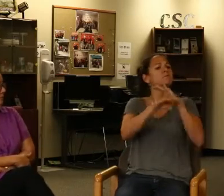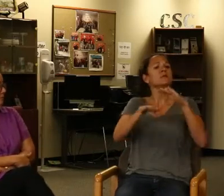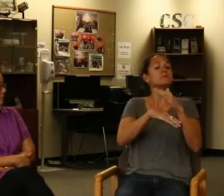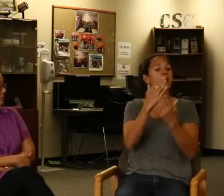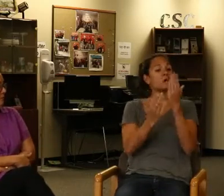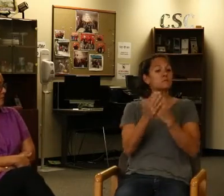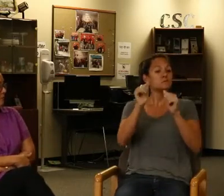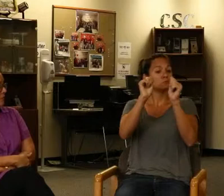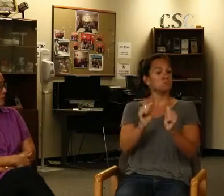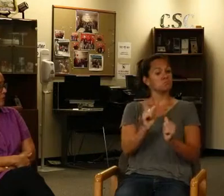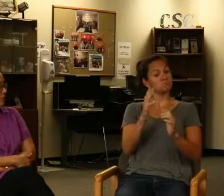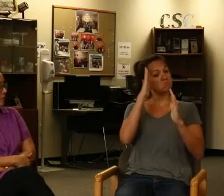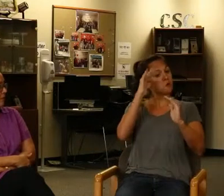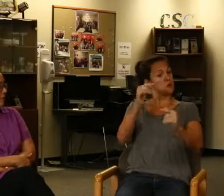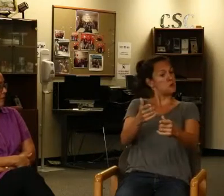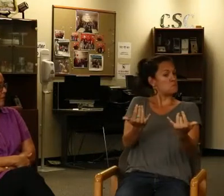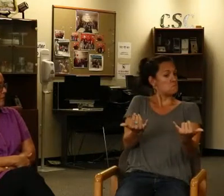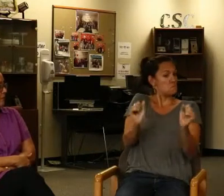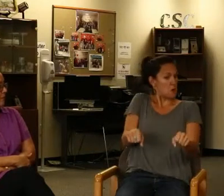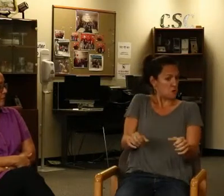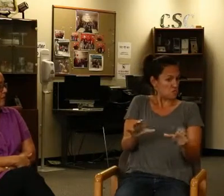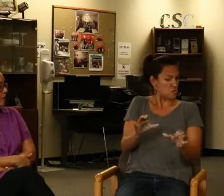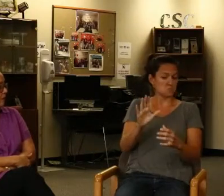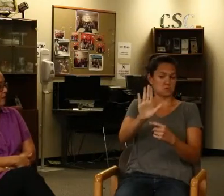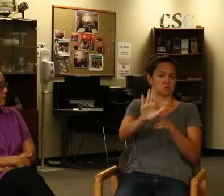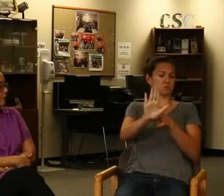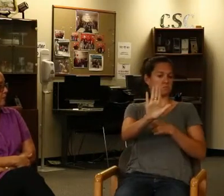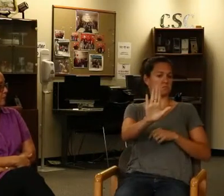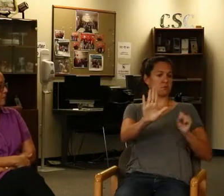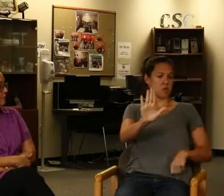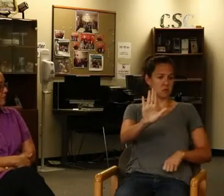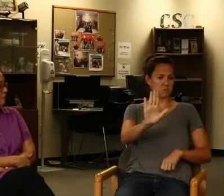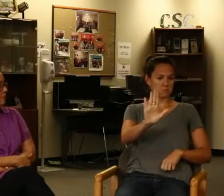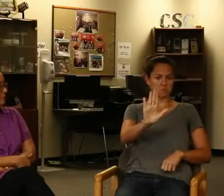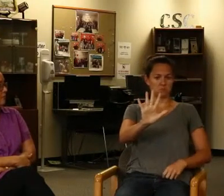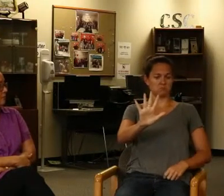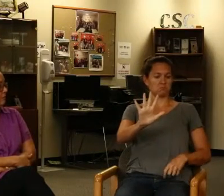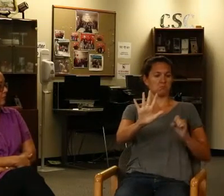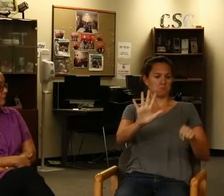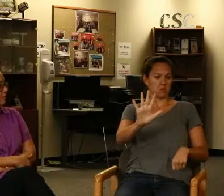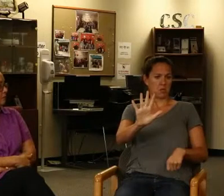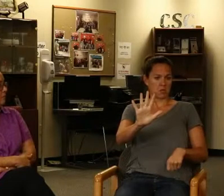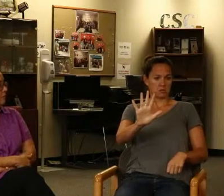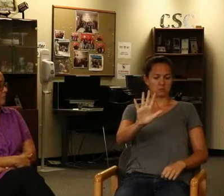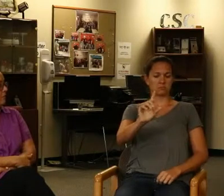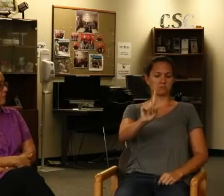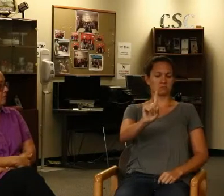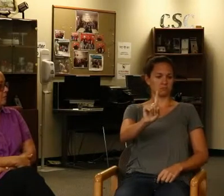agree. So really basic hand shapes right now that he would be able to do is like this, the flat hand, fingers open,